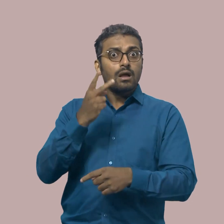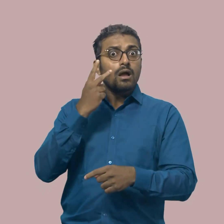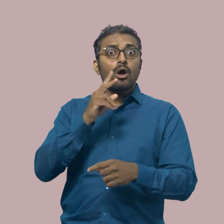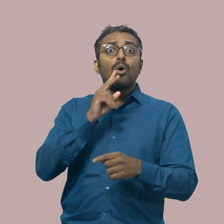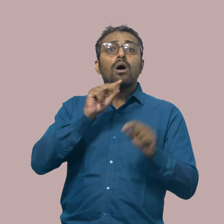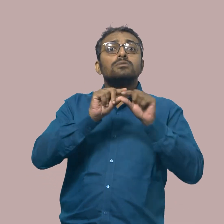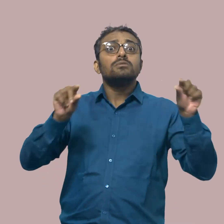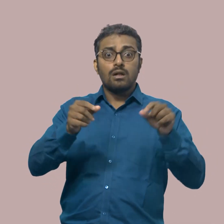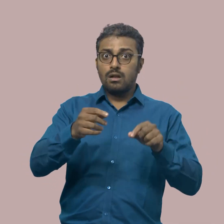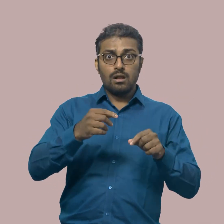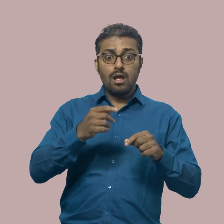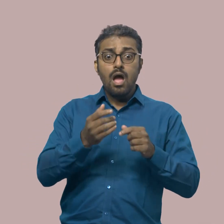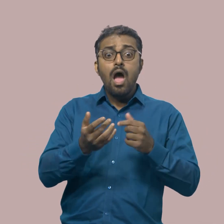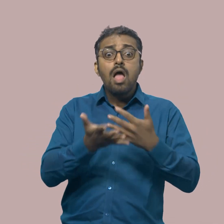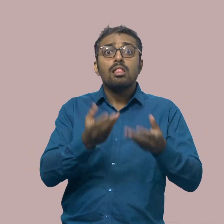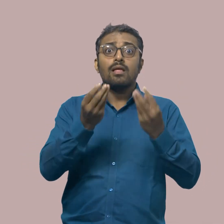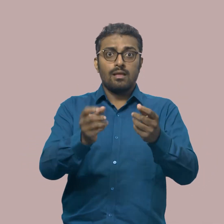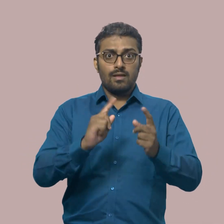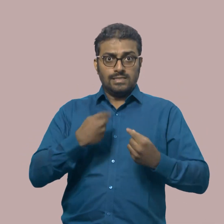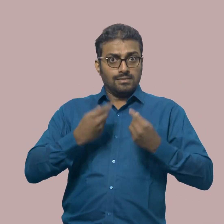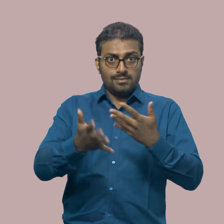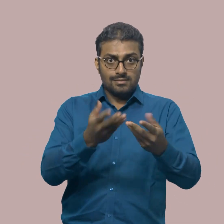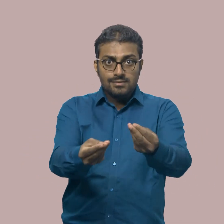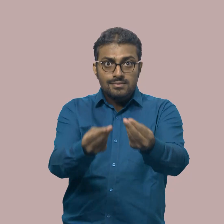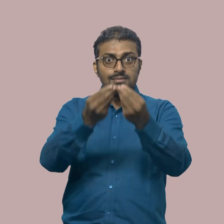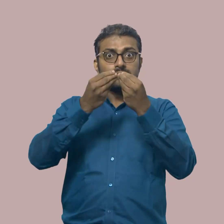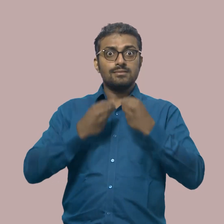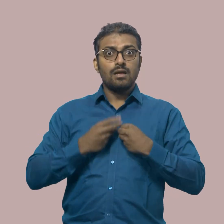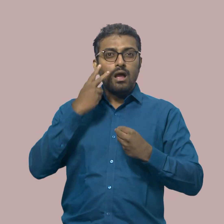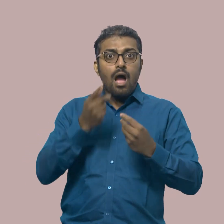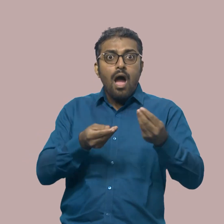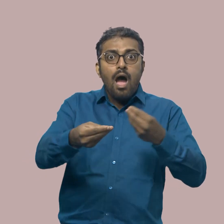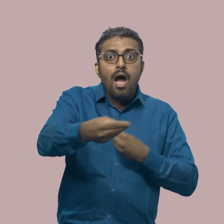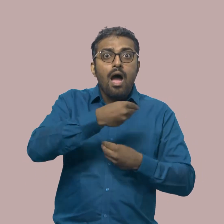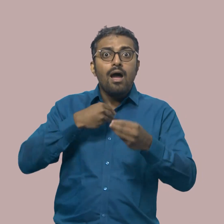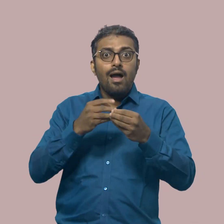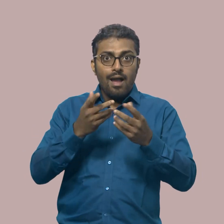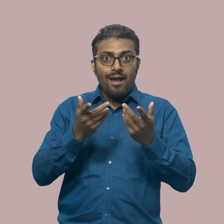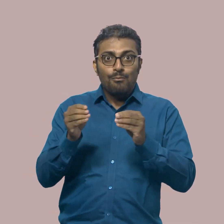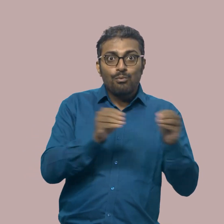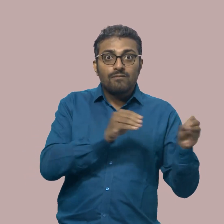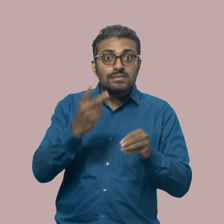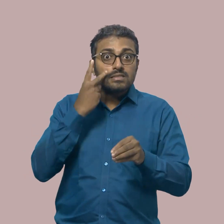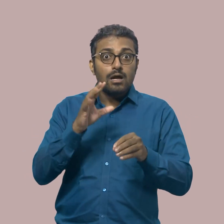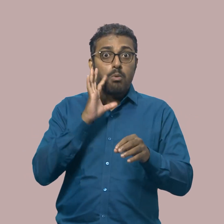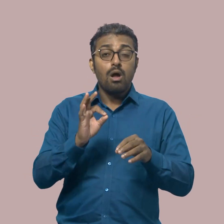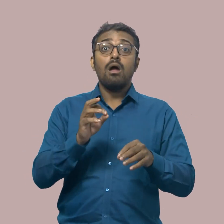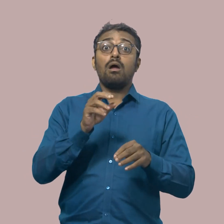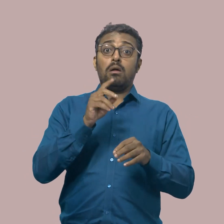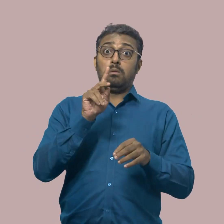is giving something. If the movement is opposite from example outside to inside the signer, then